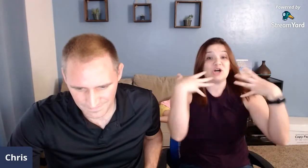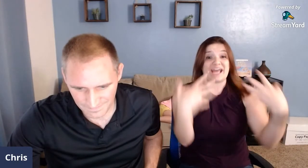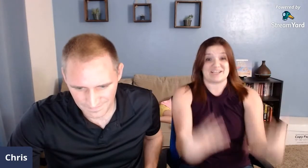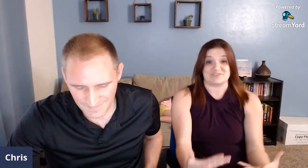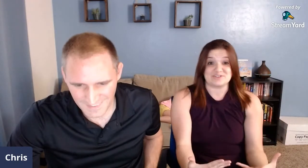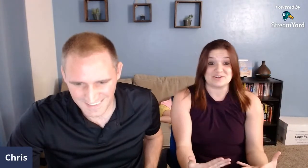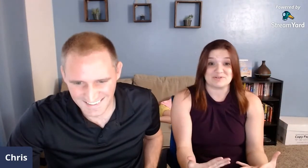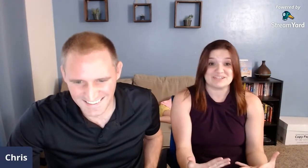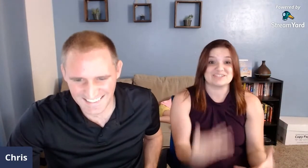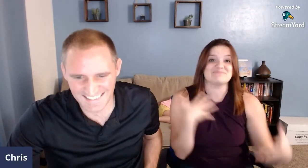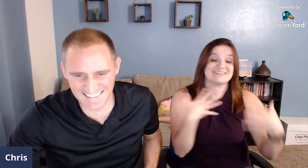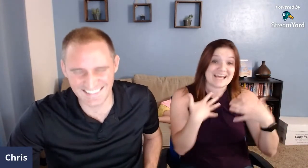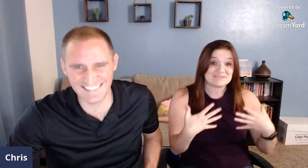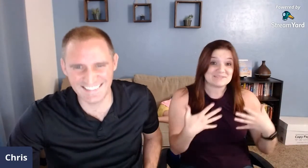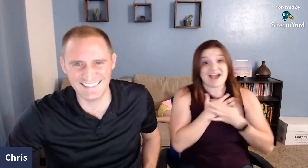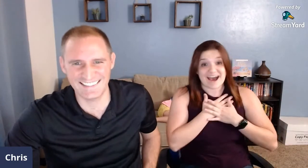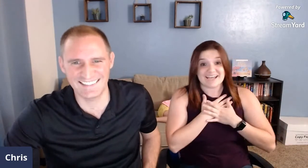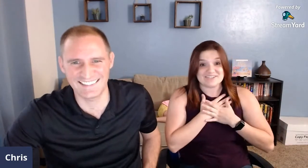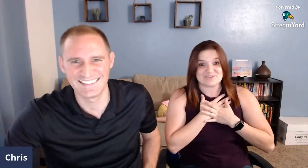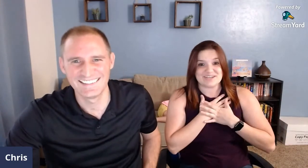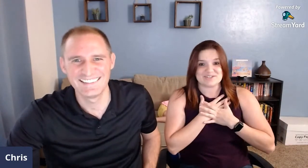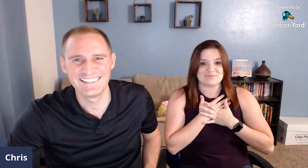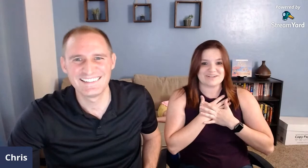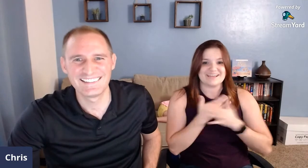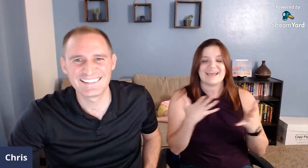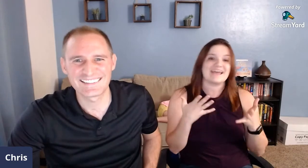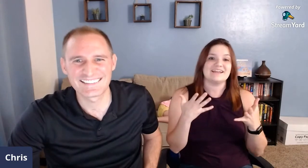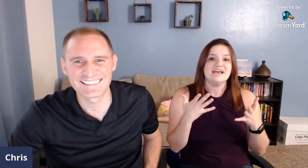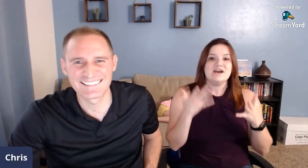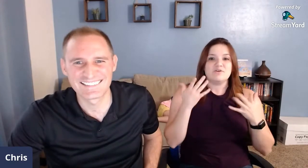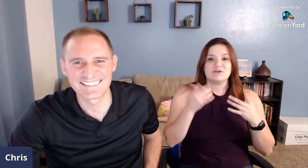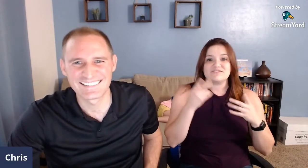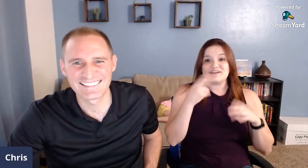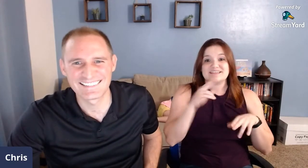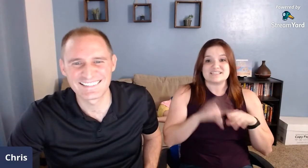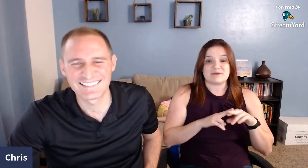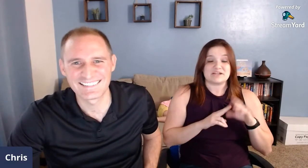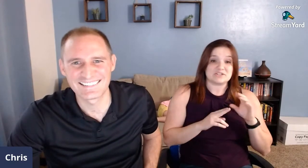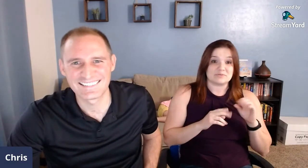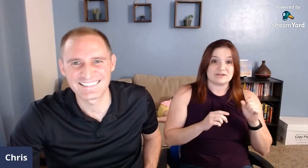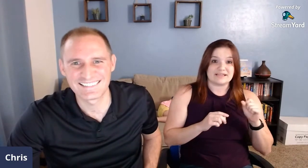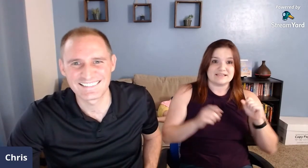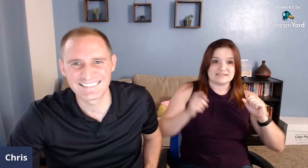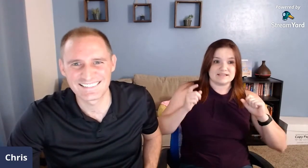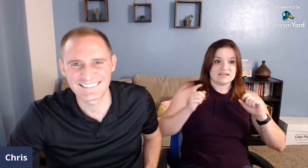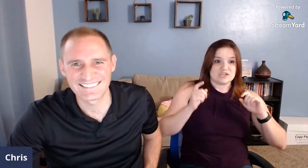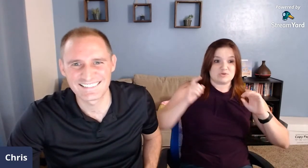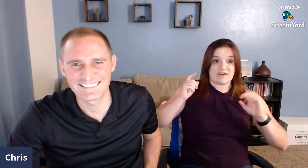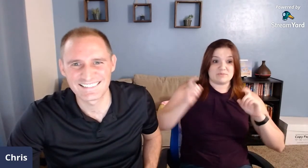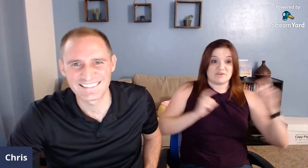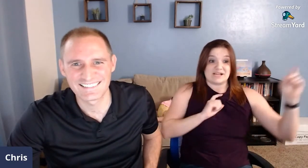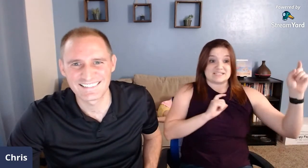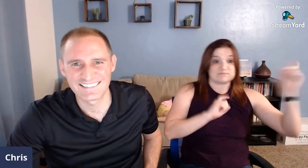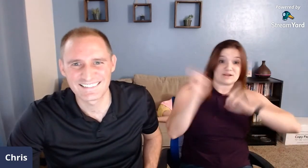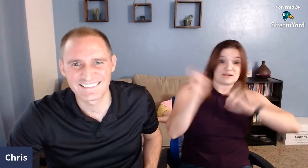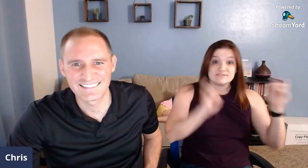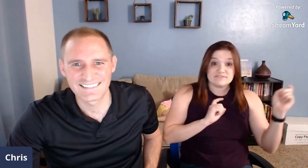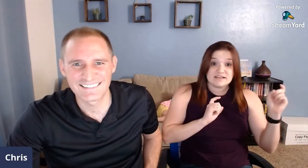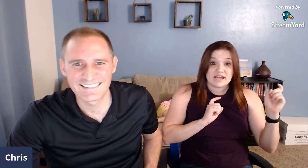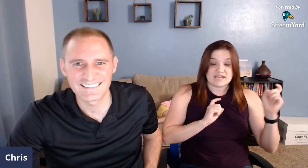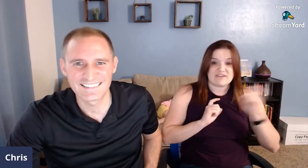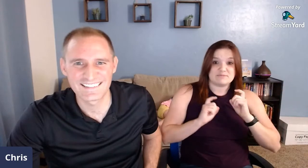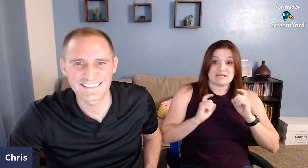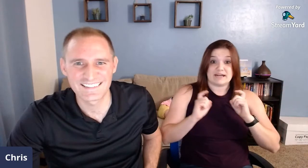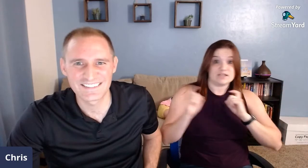really long answer to your question, but that's why I enjoy interpreting. And one of the fun things about interpreting is you have to be very